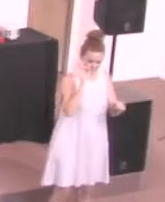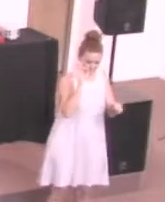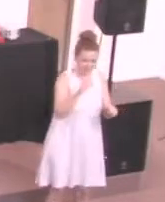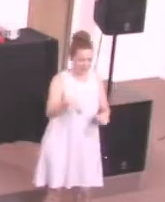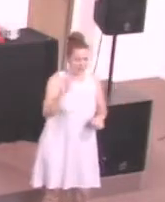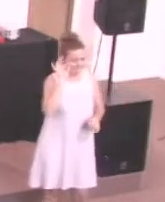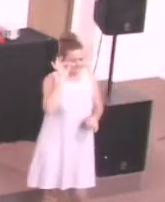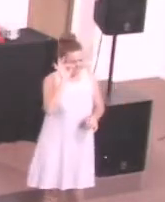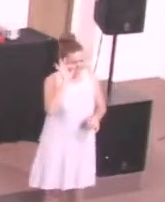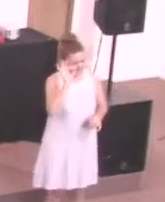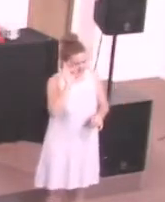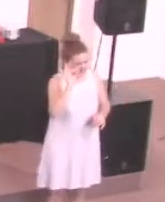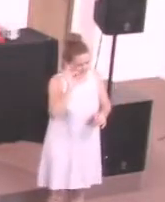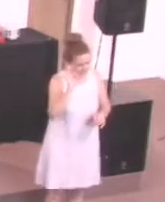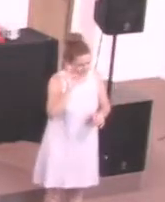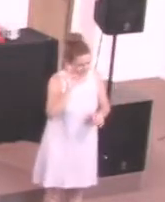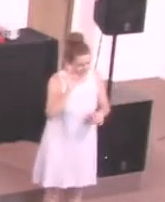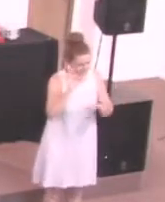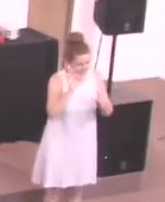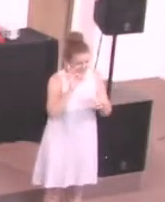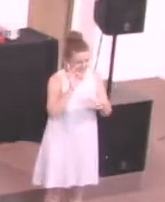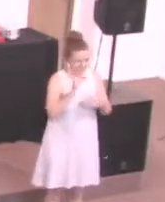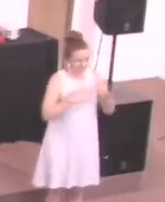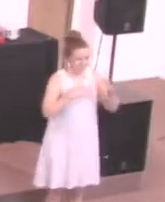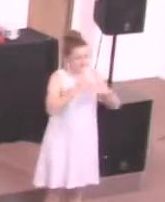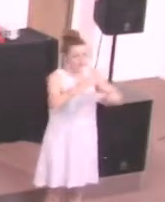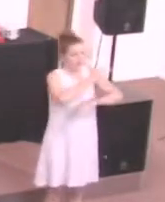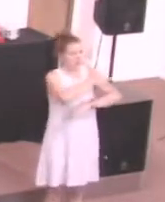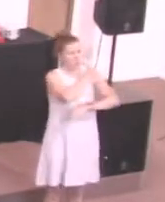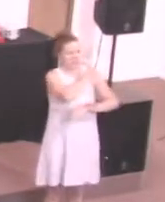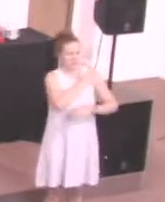lives building a hospital they can never be a patient in.